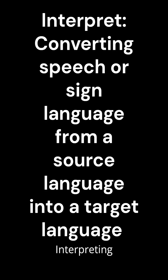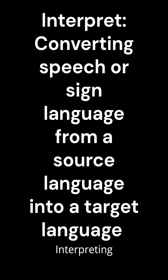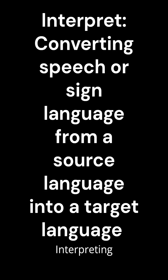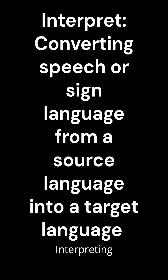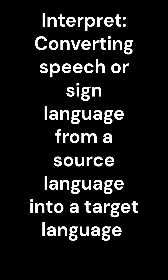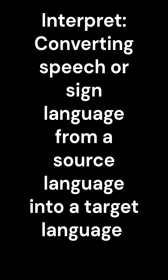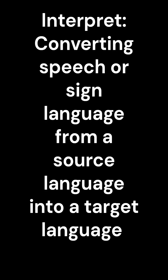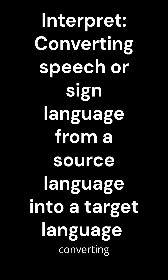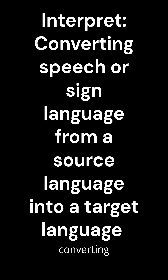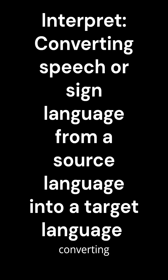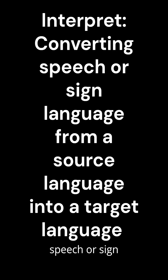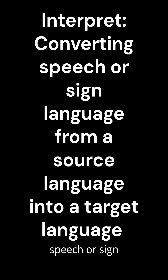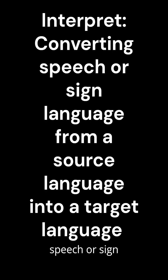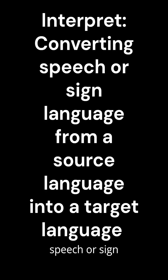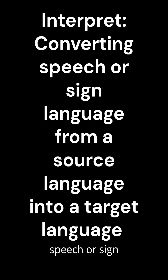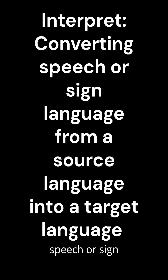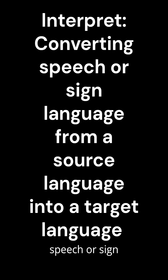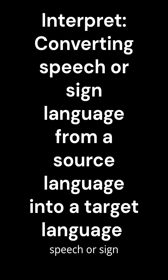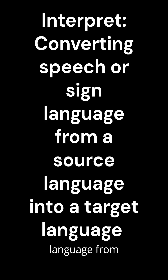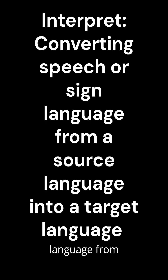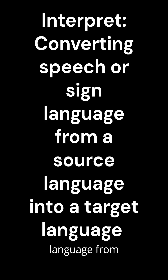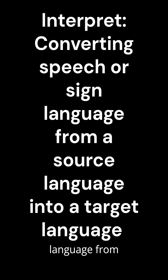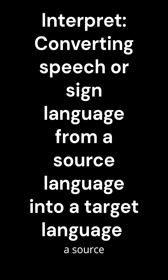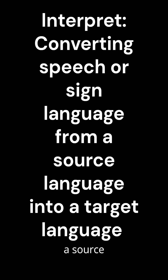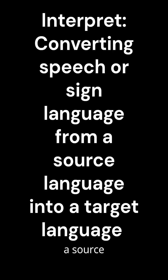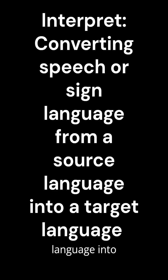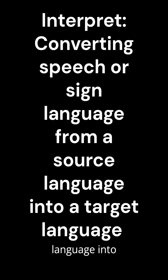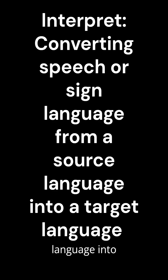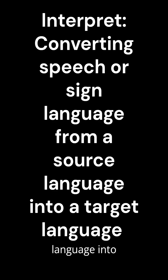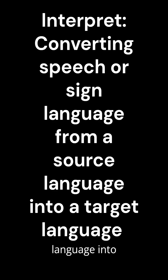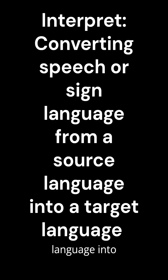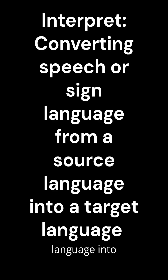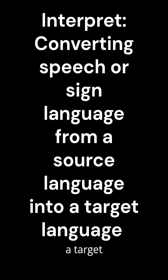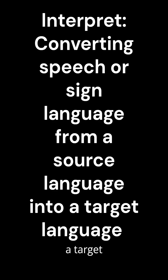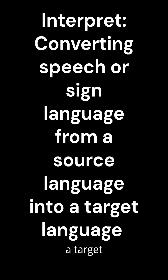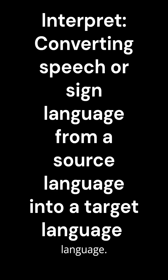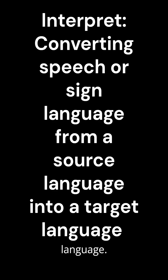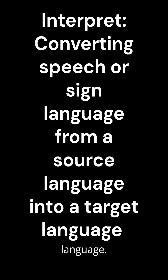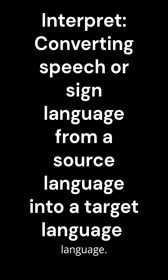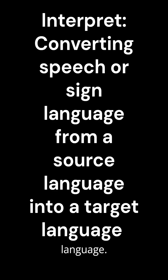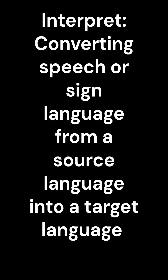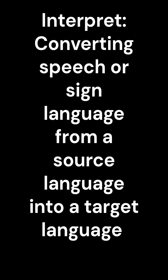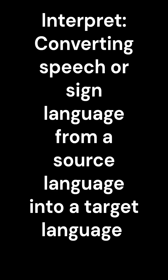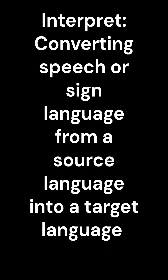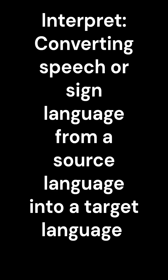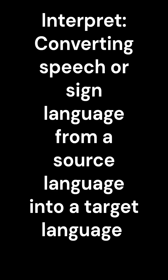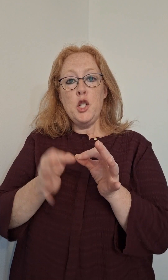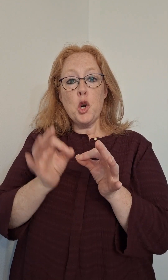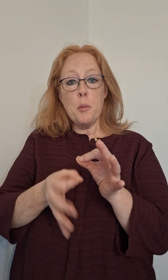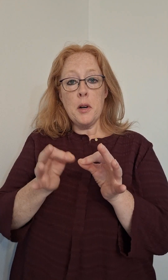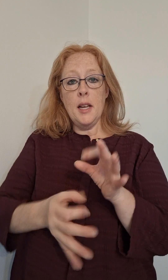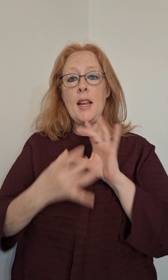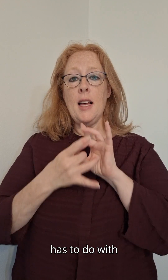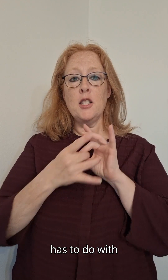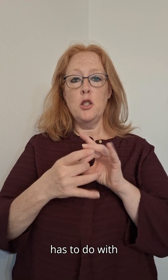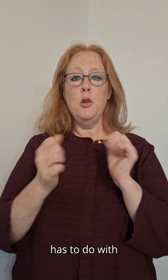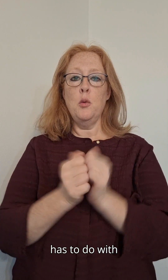Interpreting. Converting speech or sign language from a source language into a target language. Interpreting has to do with